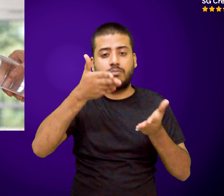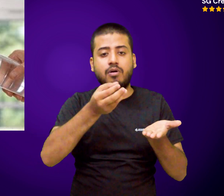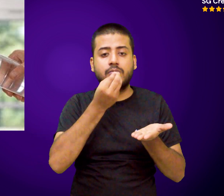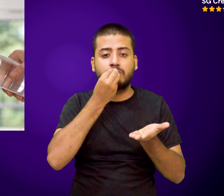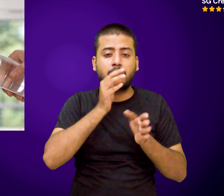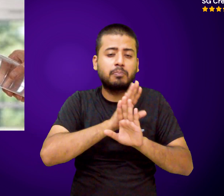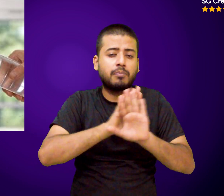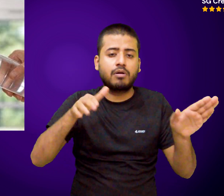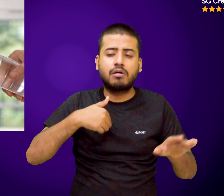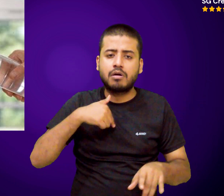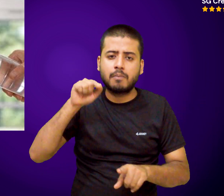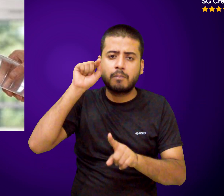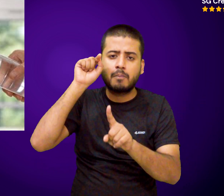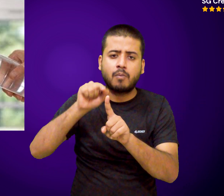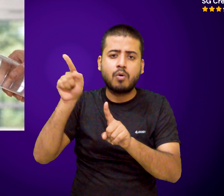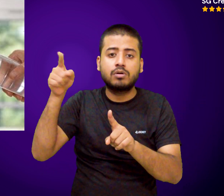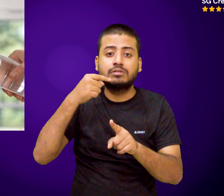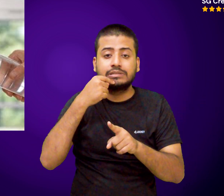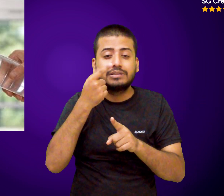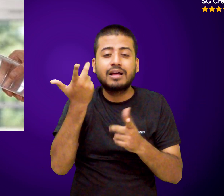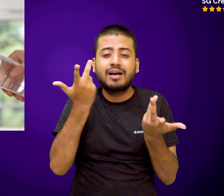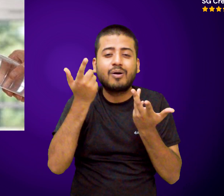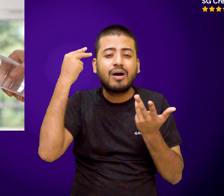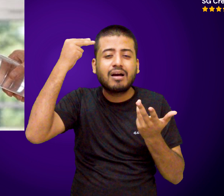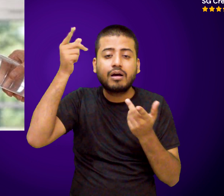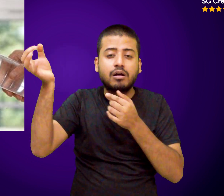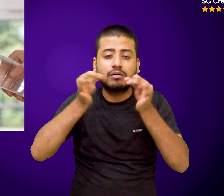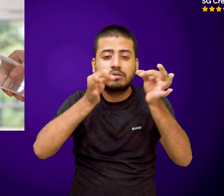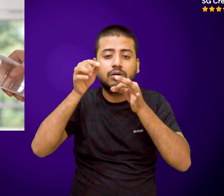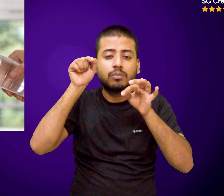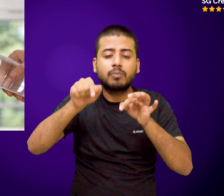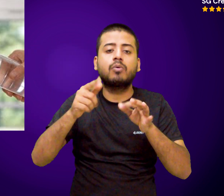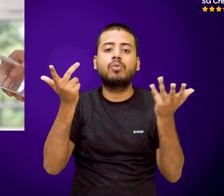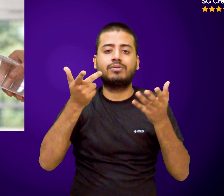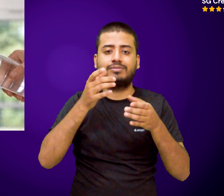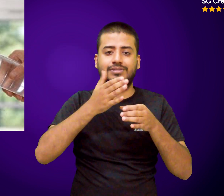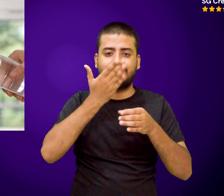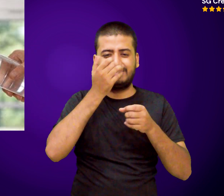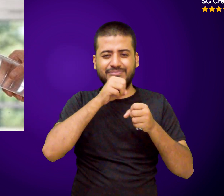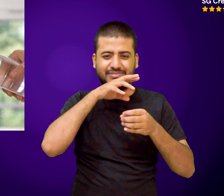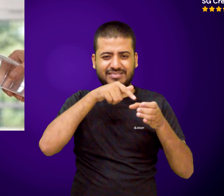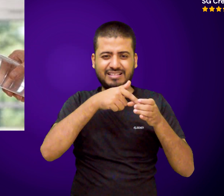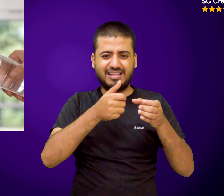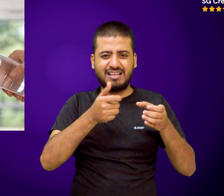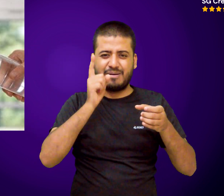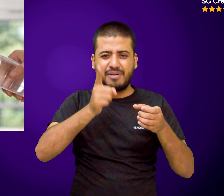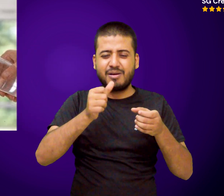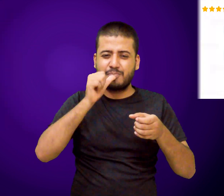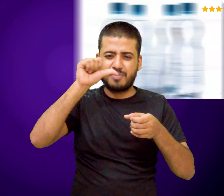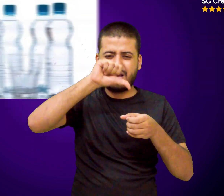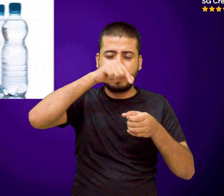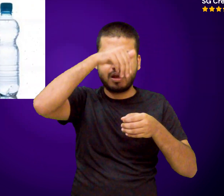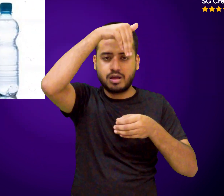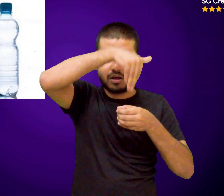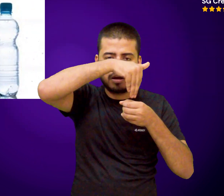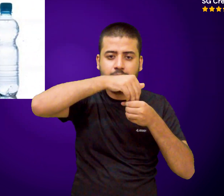causing illness. Environmental impact. The widespread use of plastic bottles contributes to pollution and